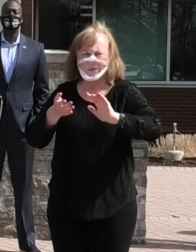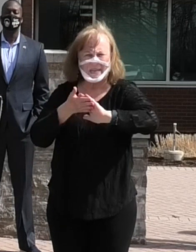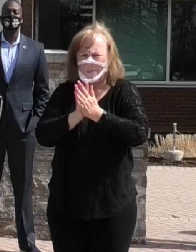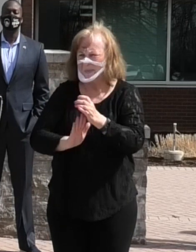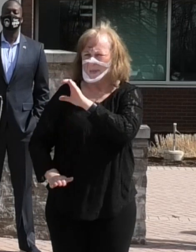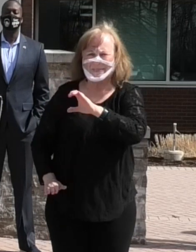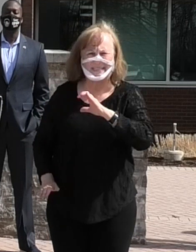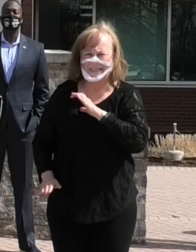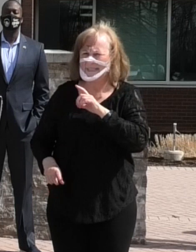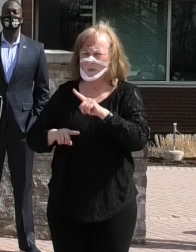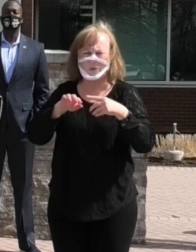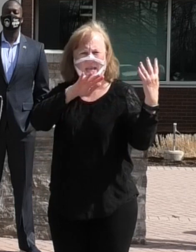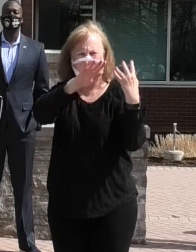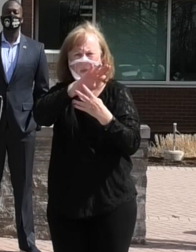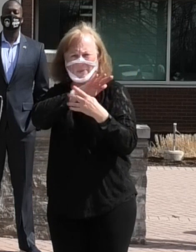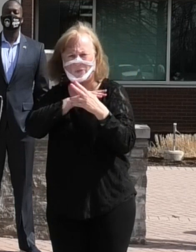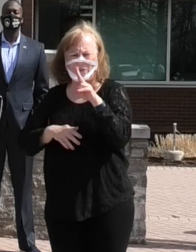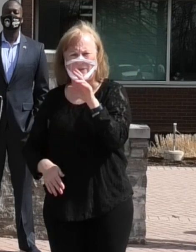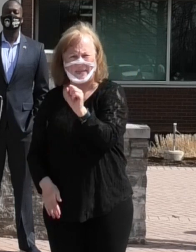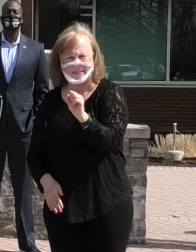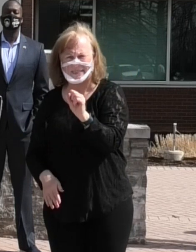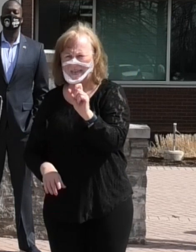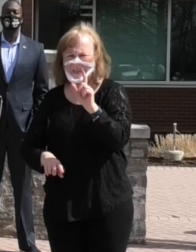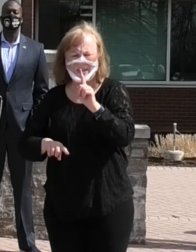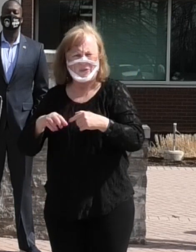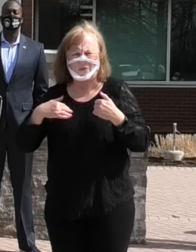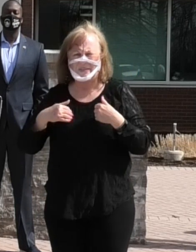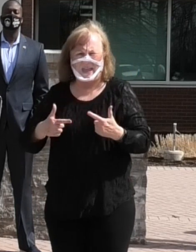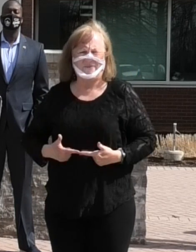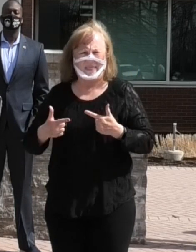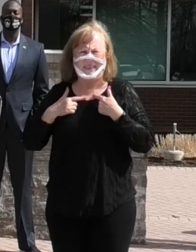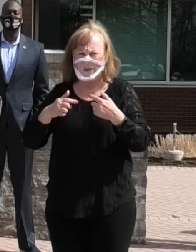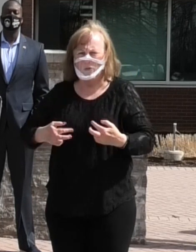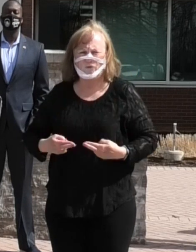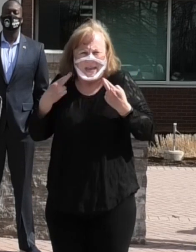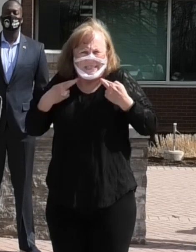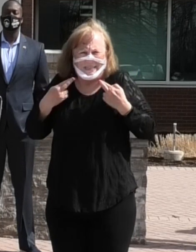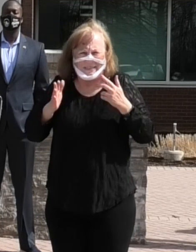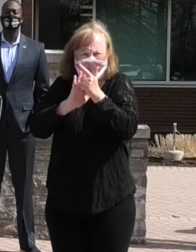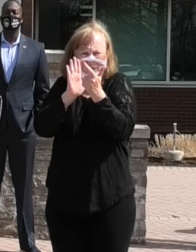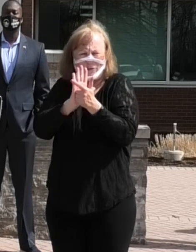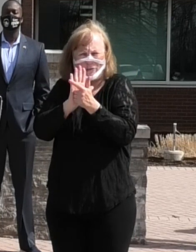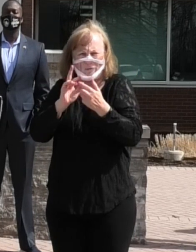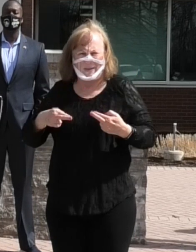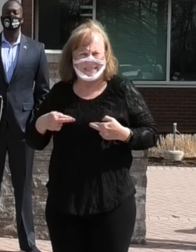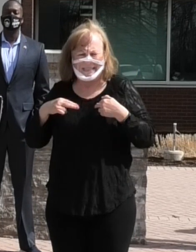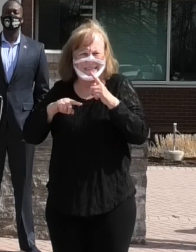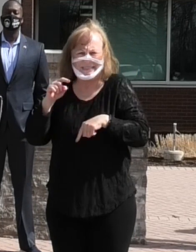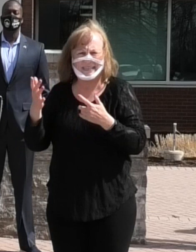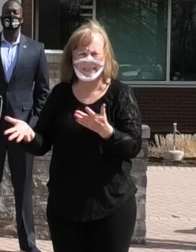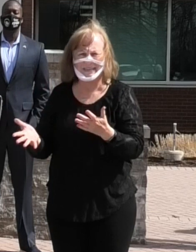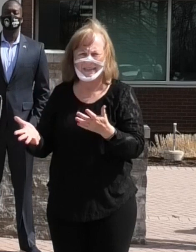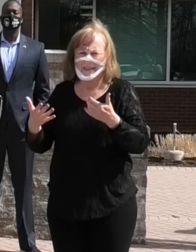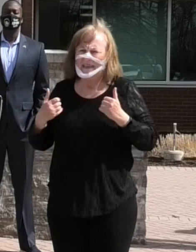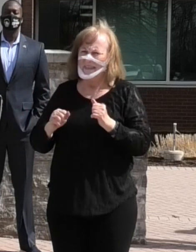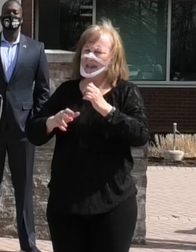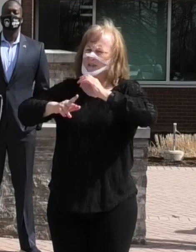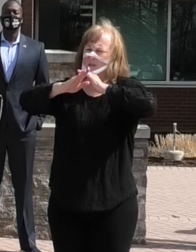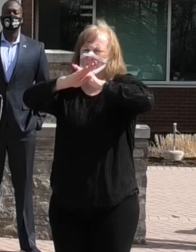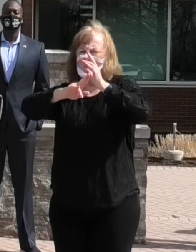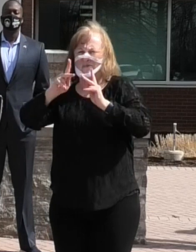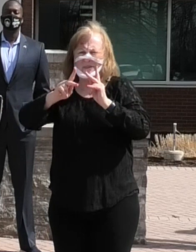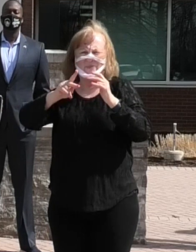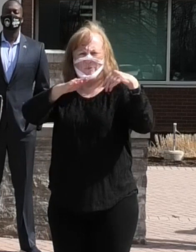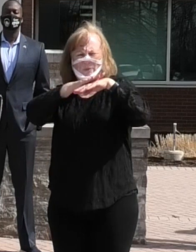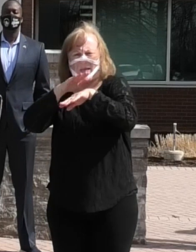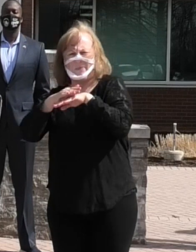They couldn't come into the United States. They couldn't even have legal residency. And in doing that, they tried to keep people